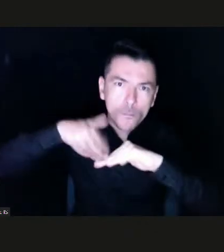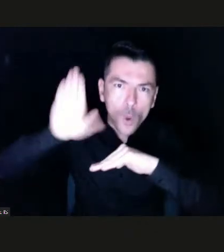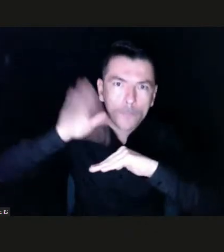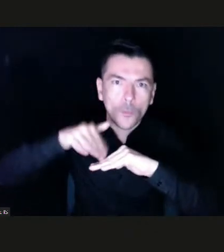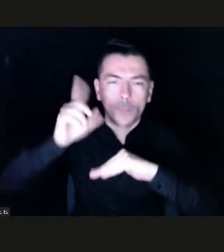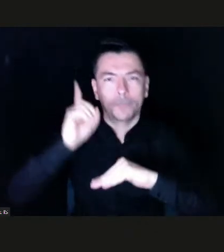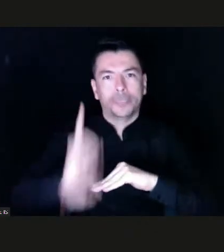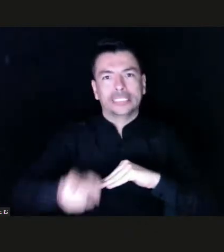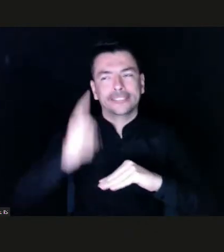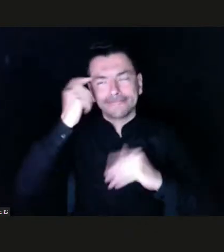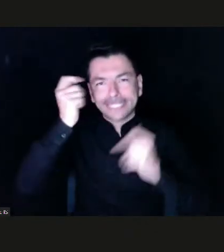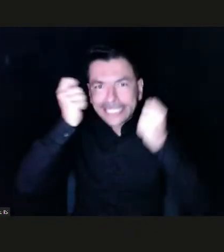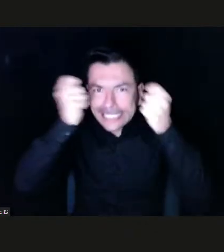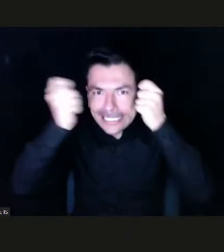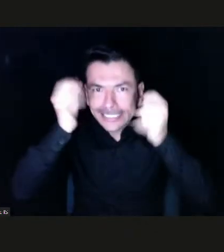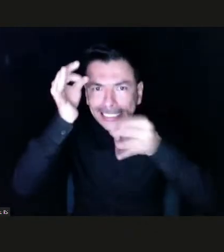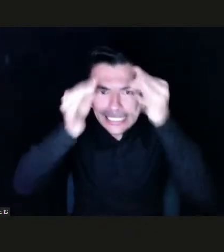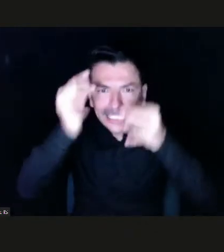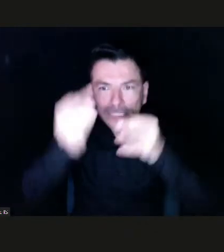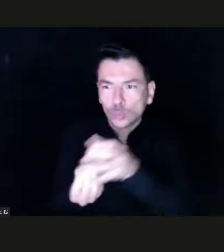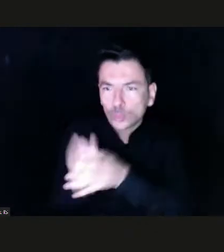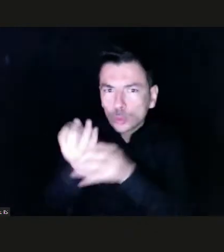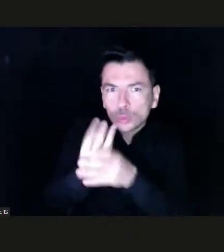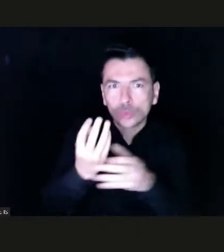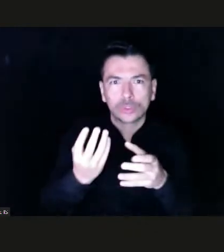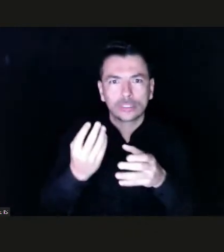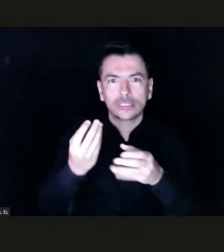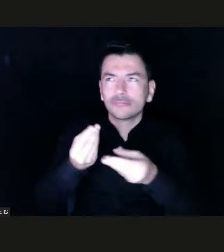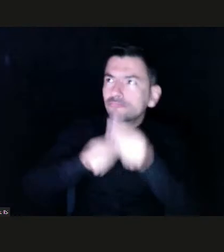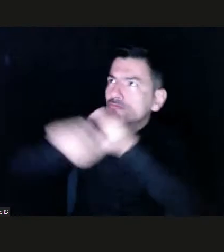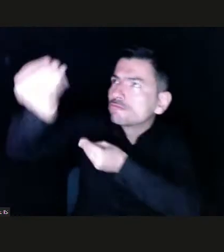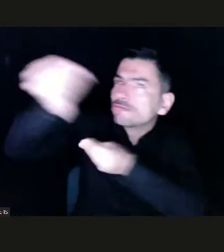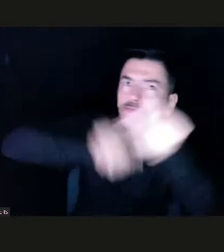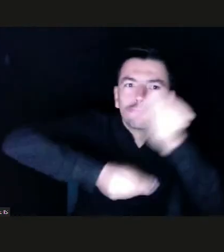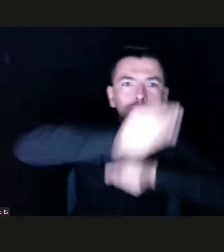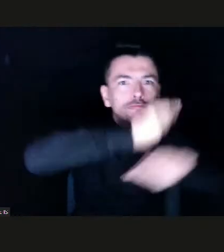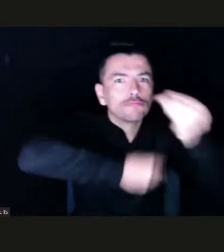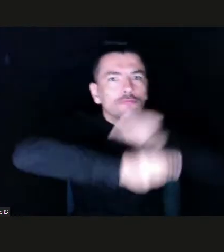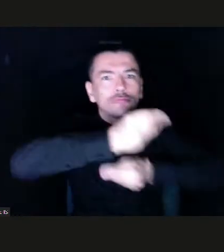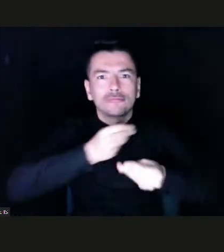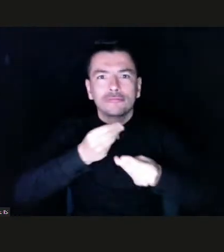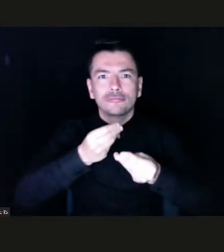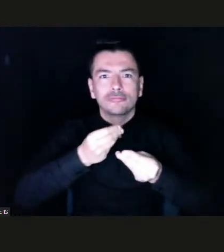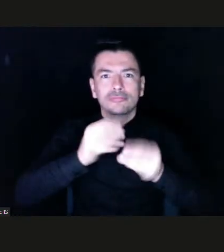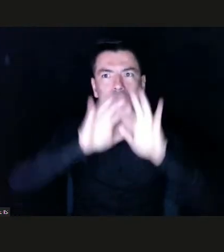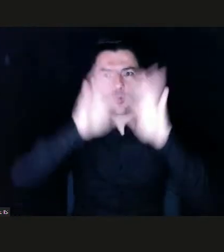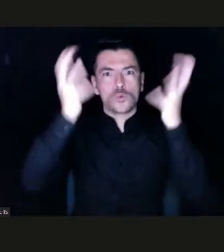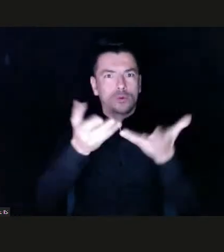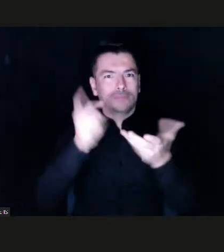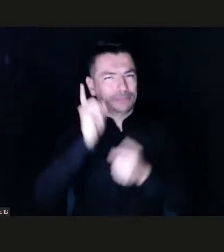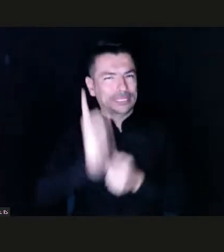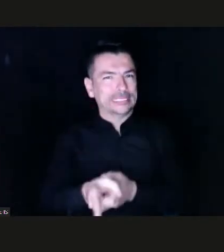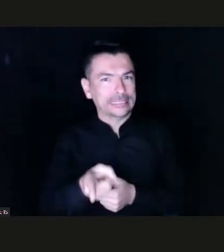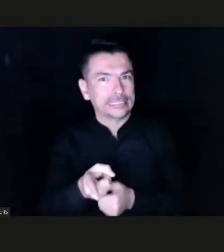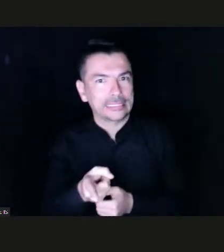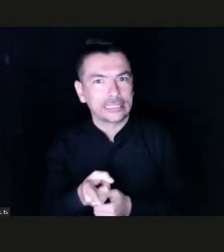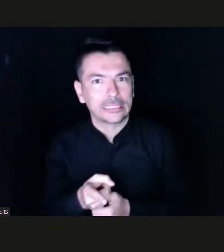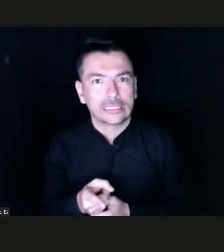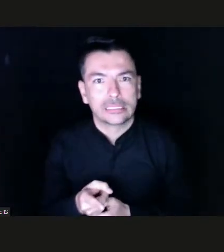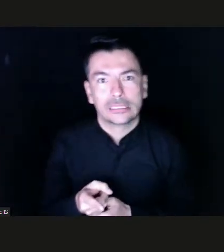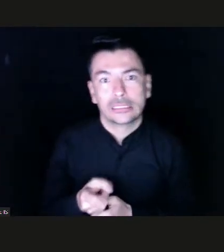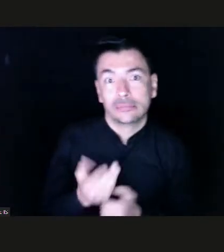services that are enabled by information and communication technology, ICT, play a key role in achieving